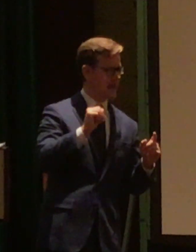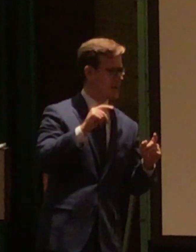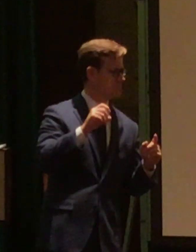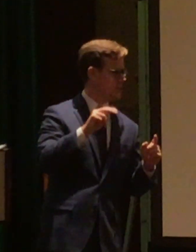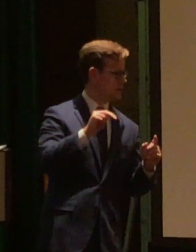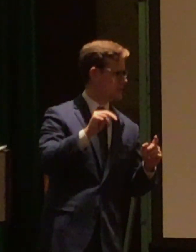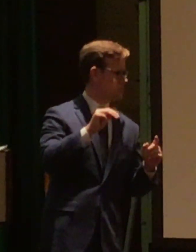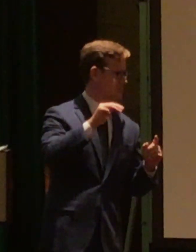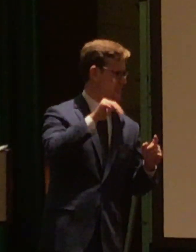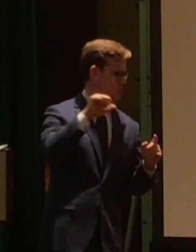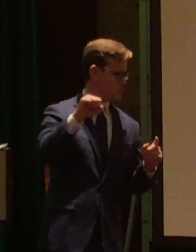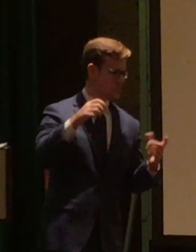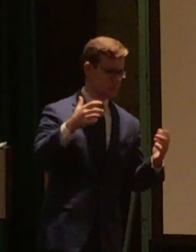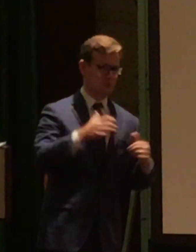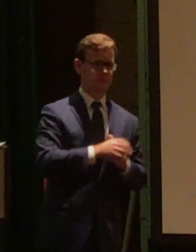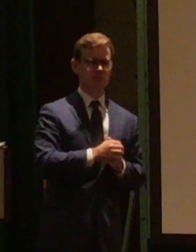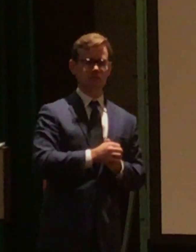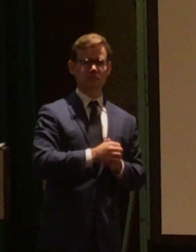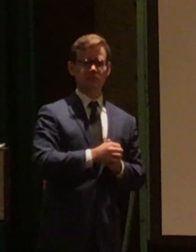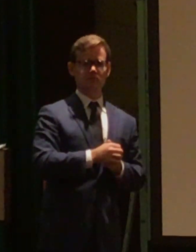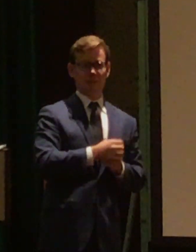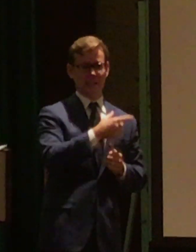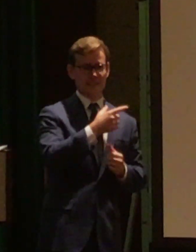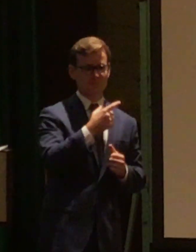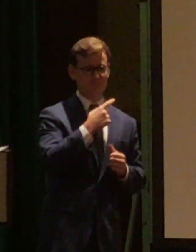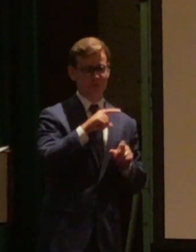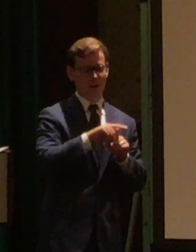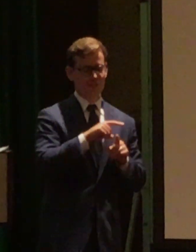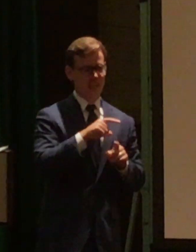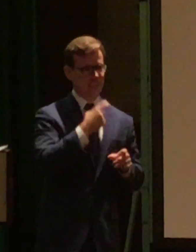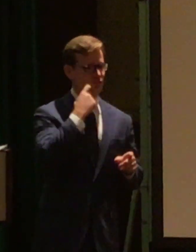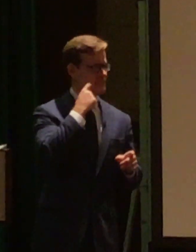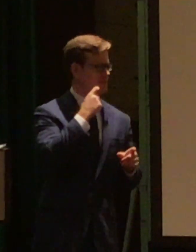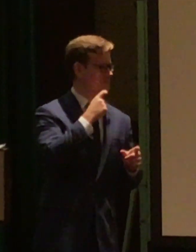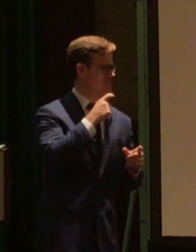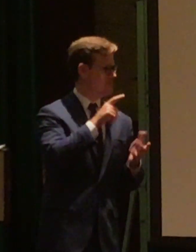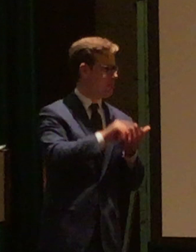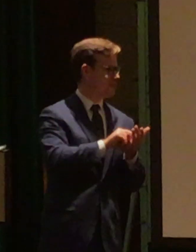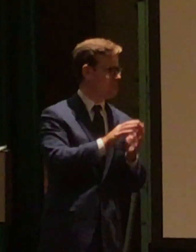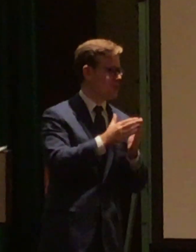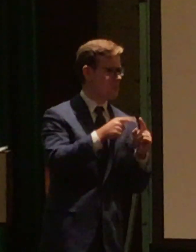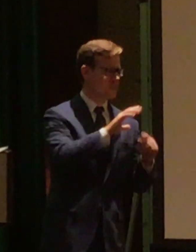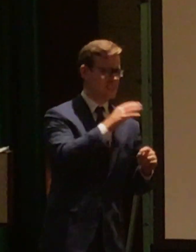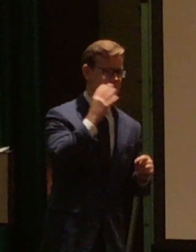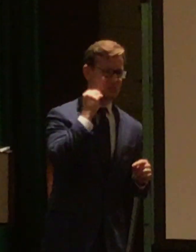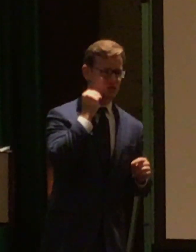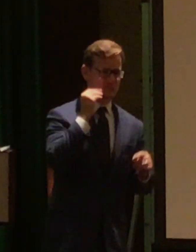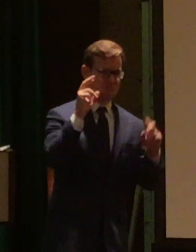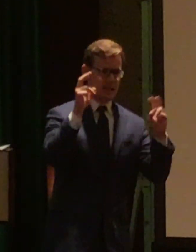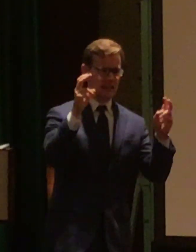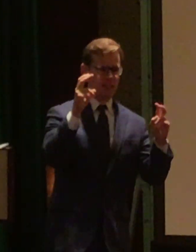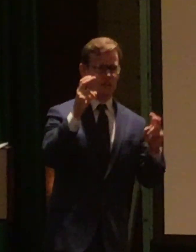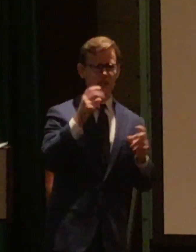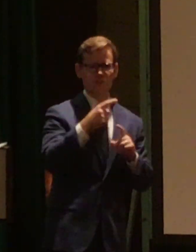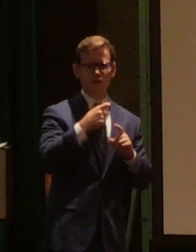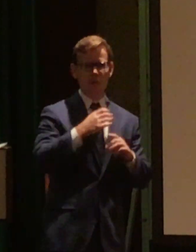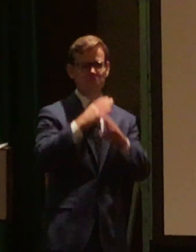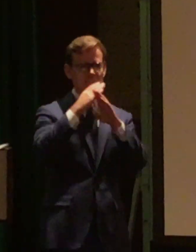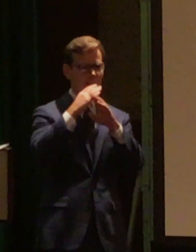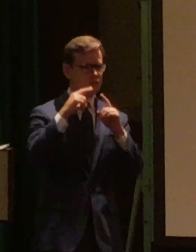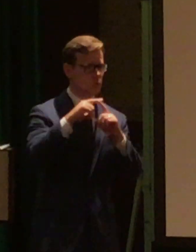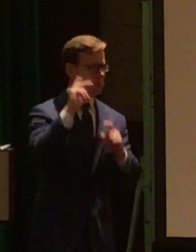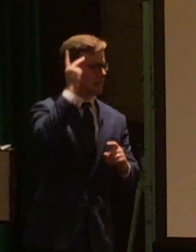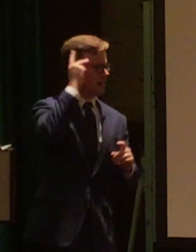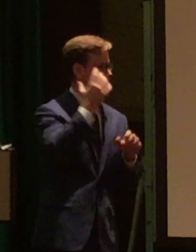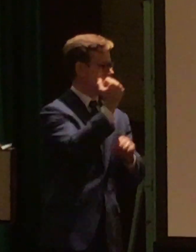served in the city council for Northampton, Massachusetts. And he became